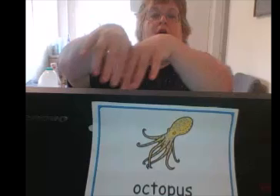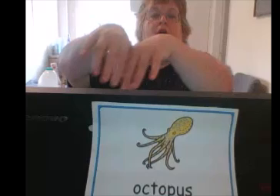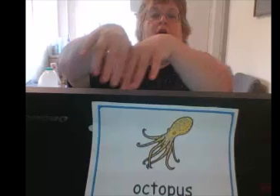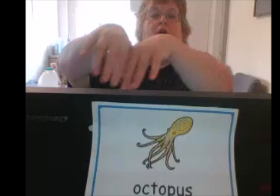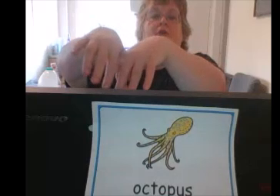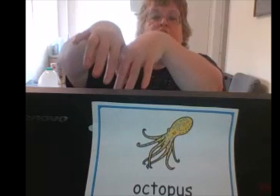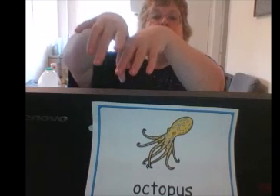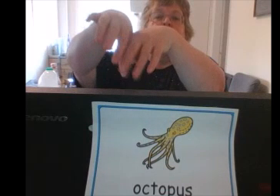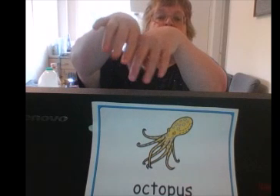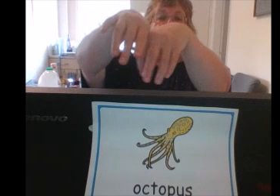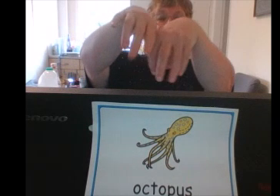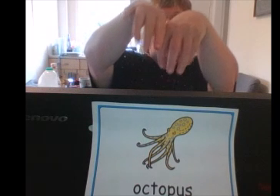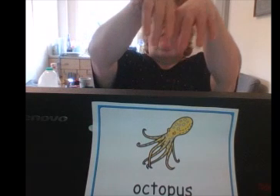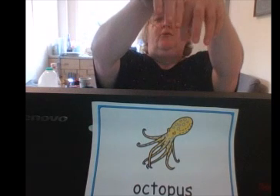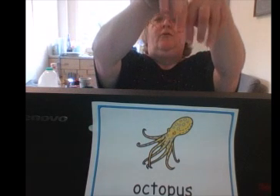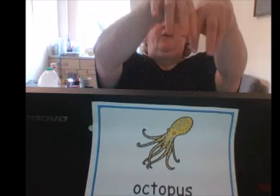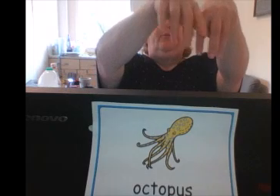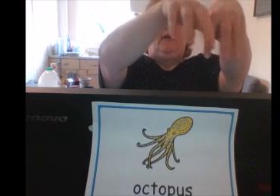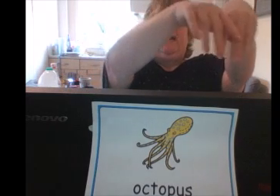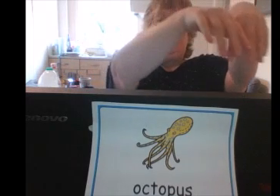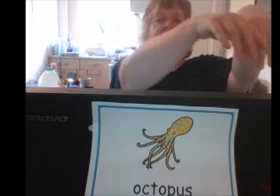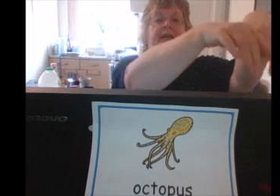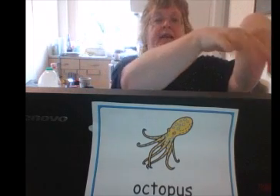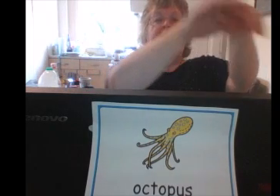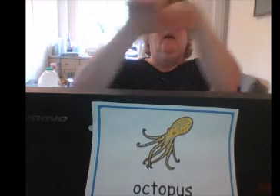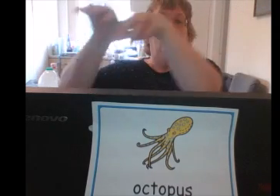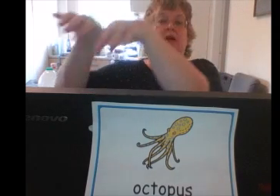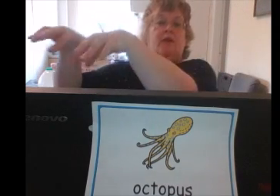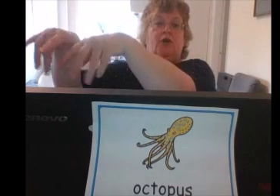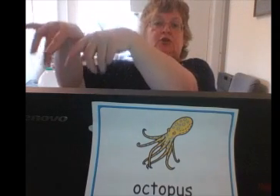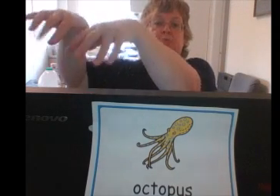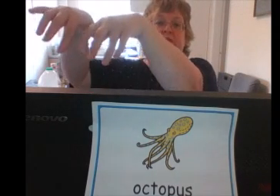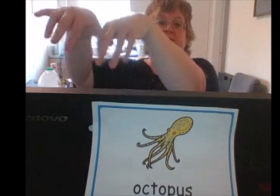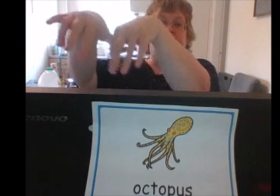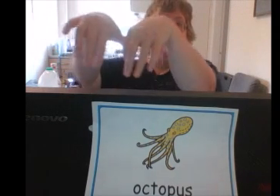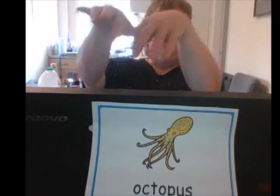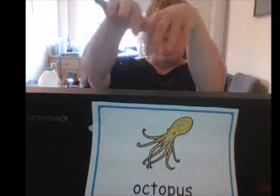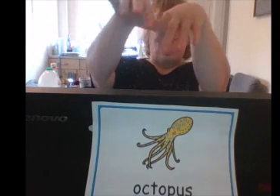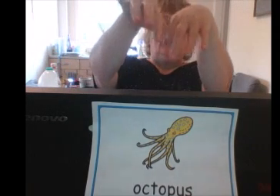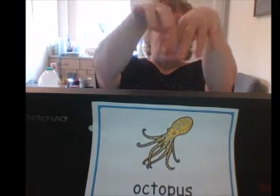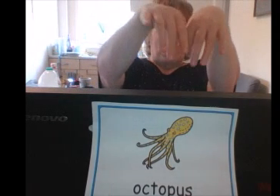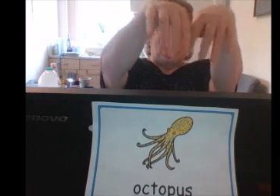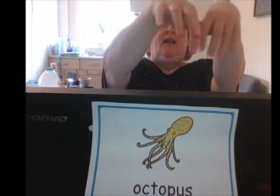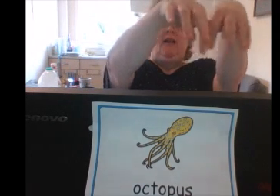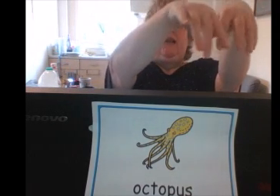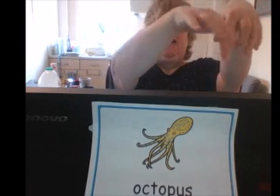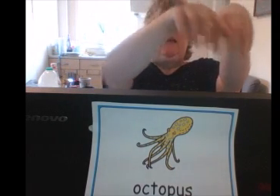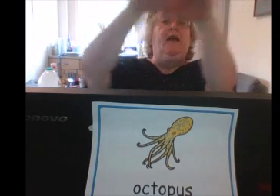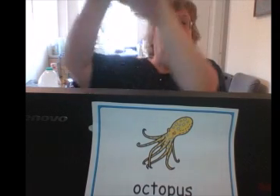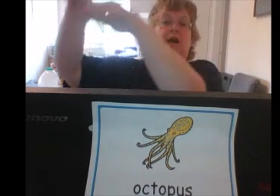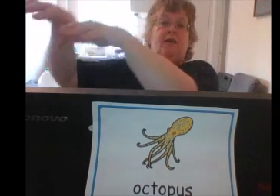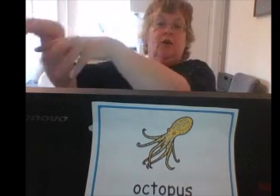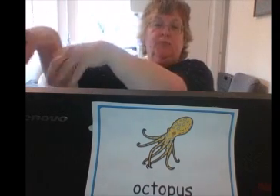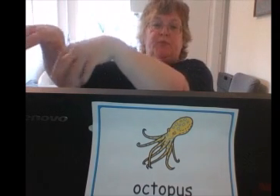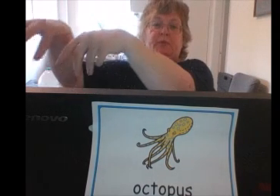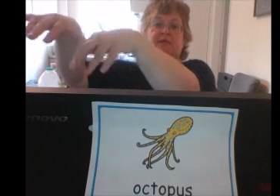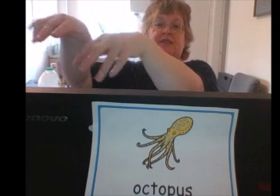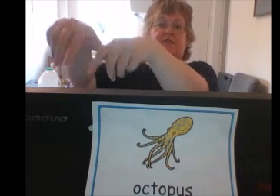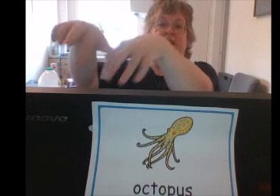An octopus is very wriggly. An octopus is very wriggly. An octopus is